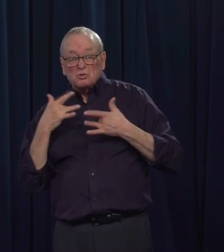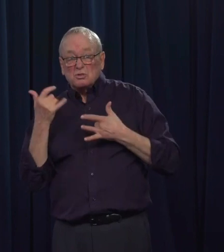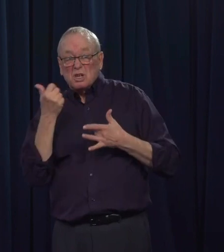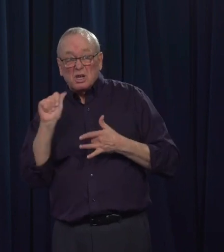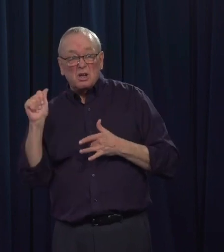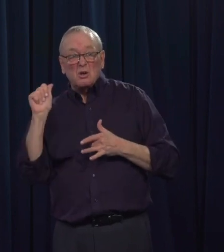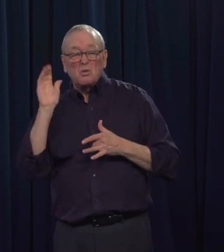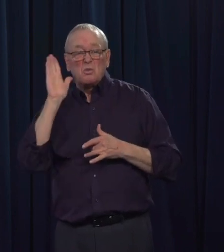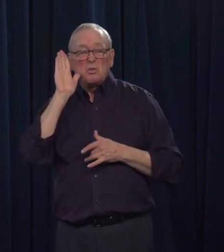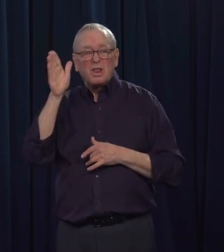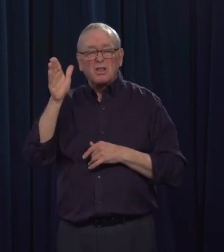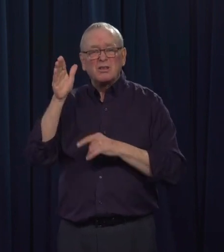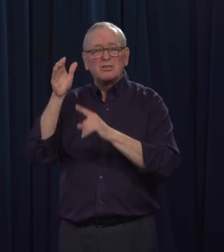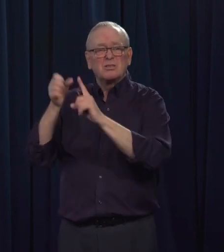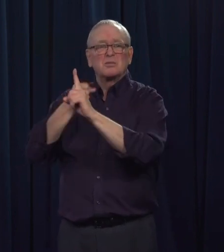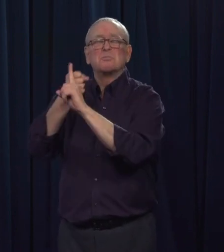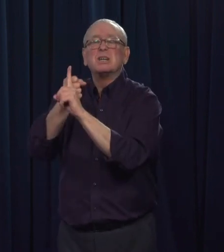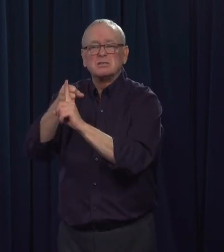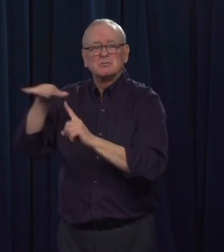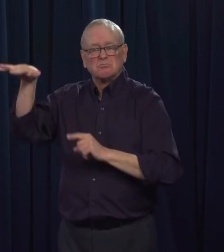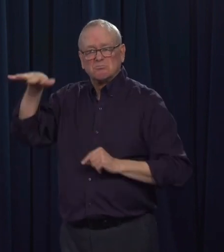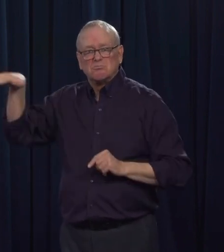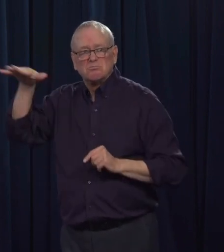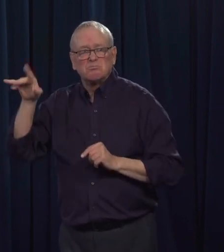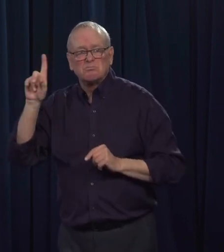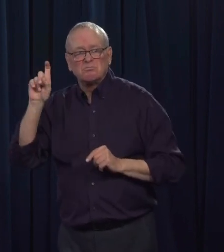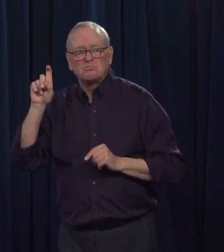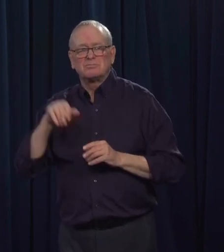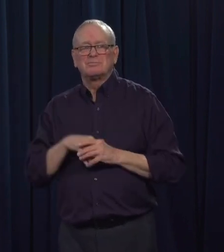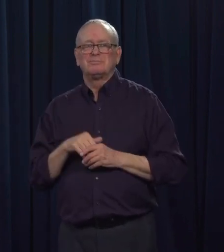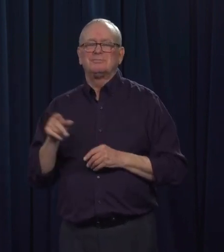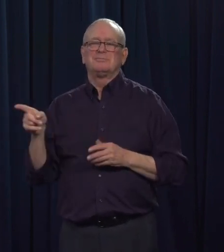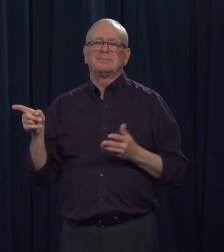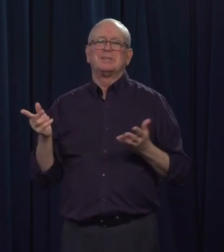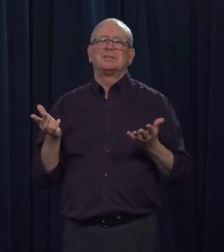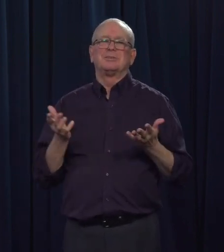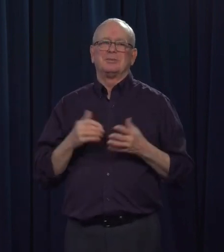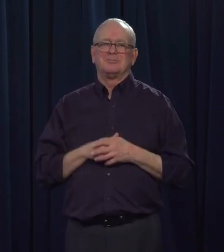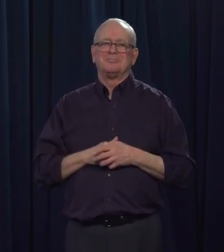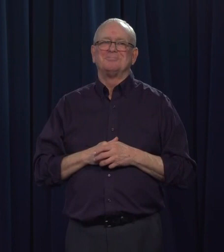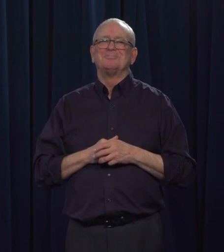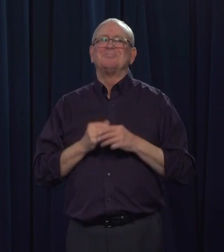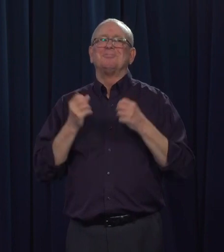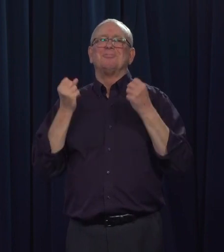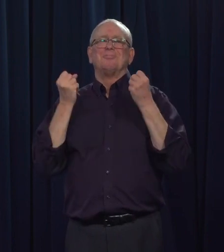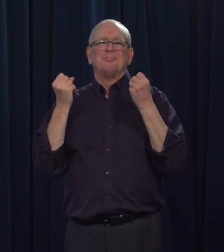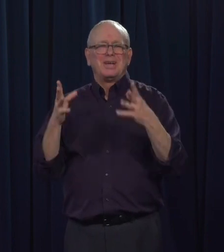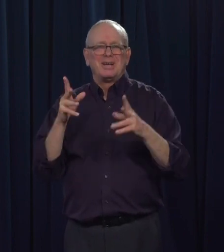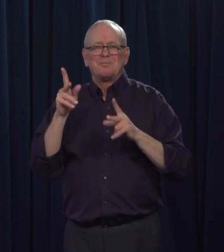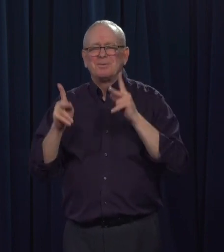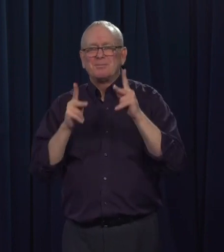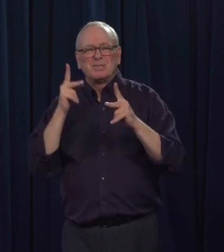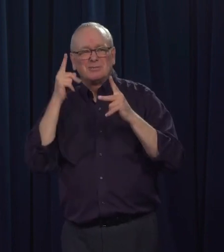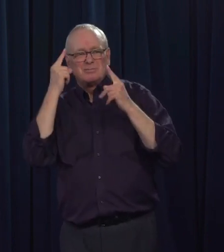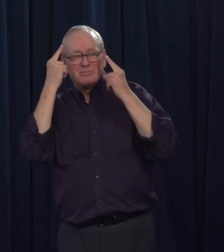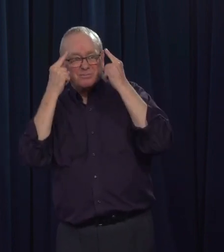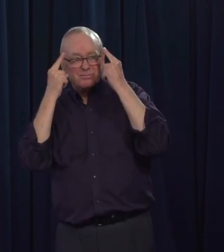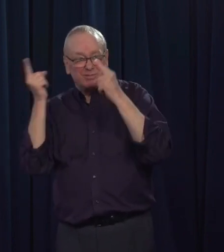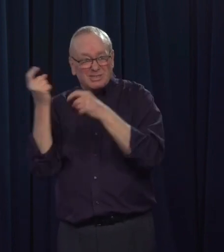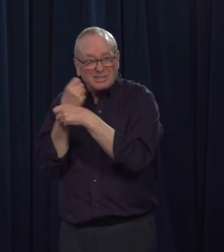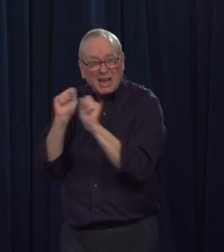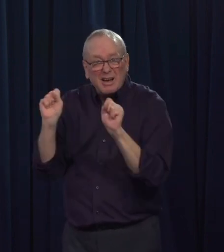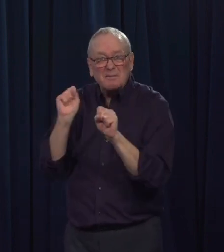about other workplaces and whether or not any of these locations are safe. And I think the critical thing is to look at